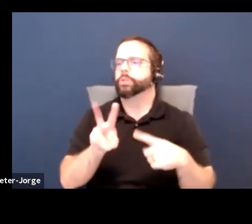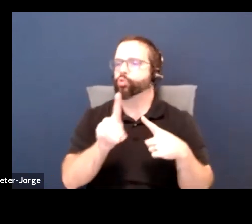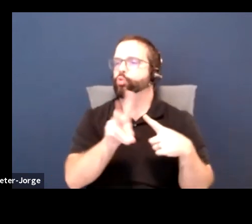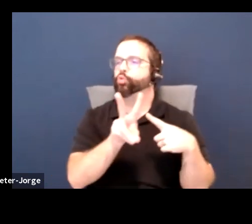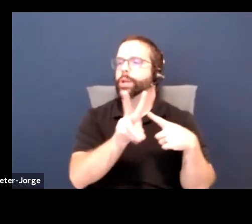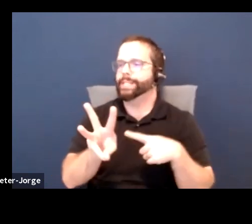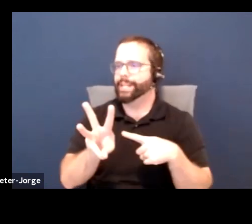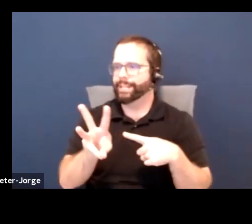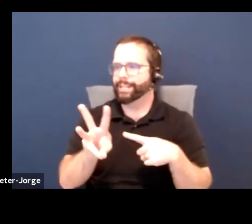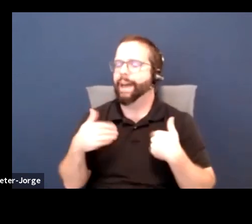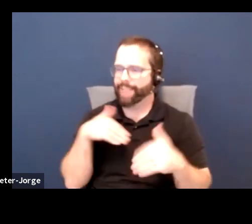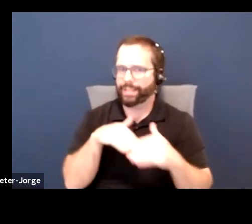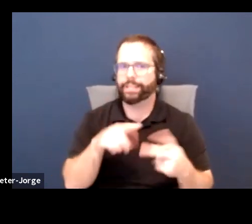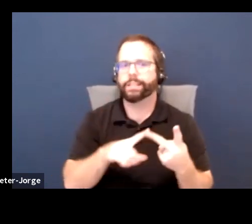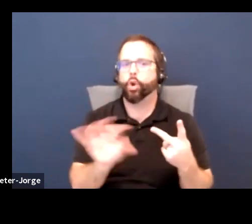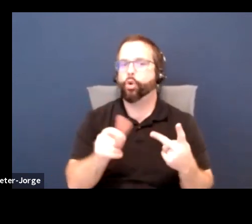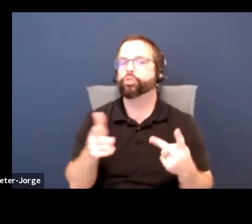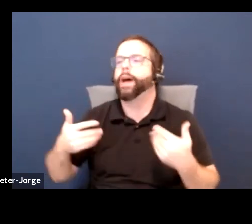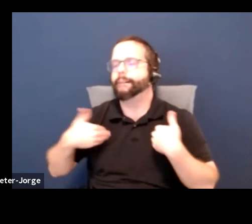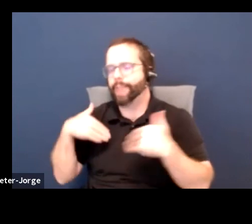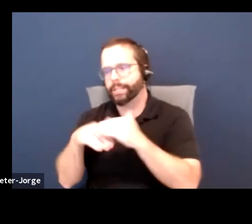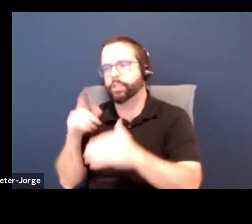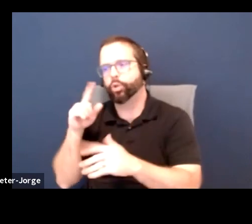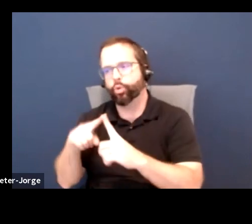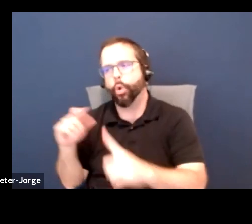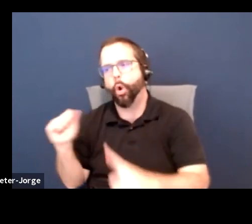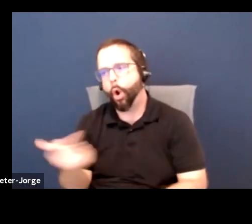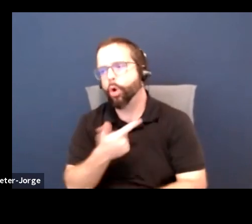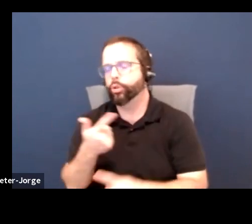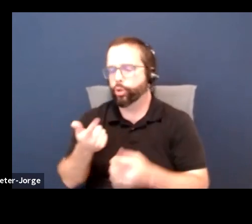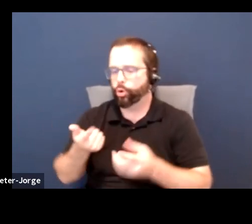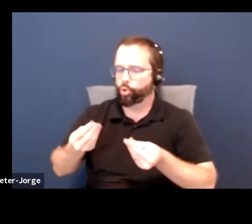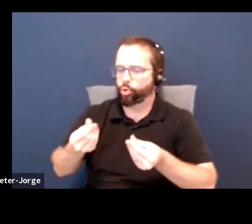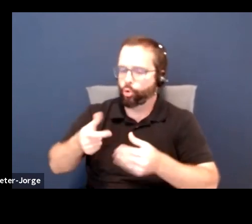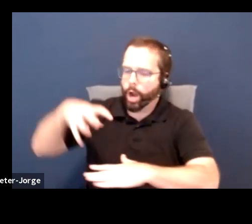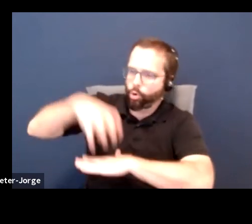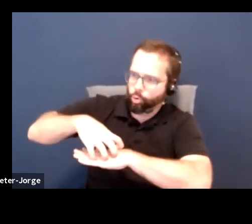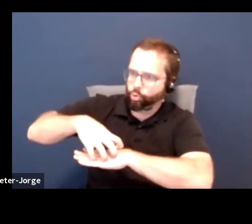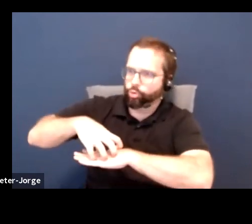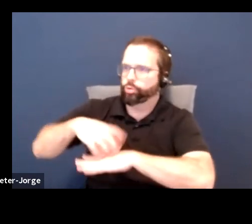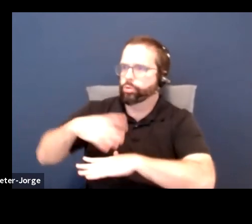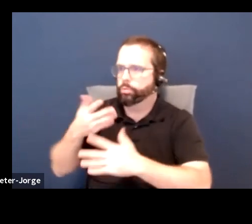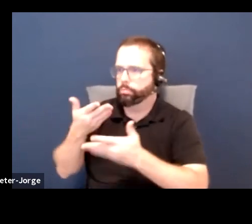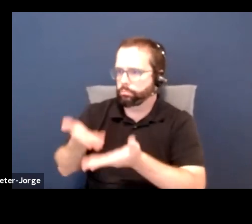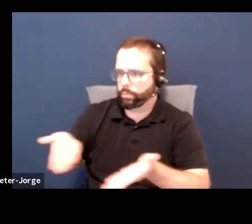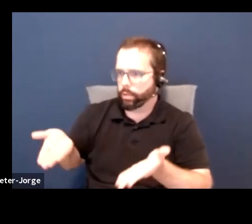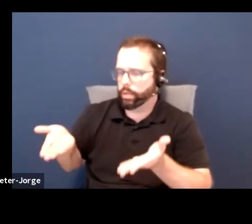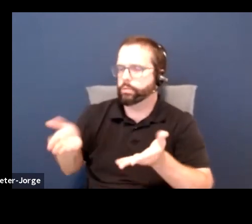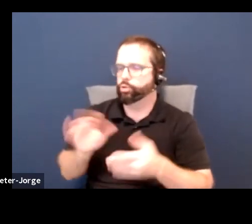level components as well. And, you know, this is, I think, just a